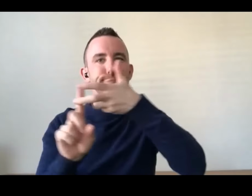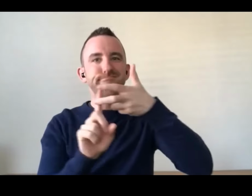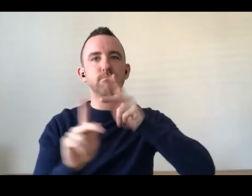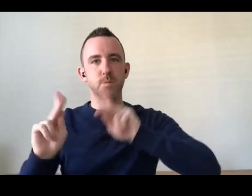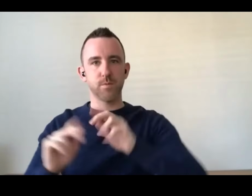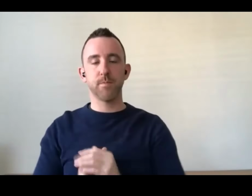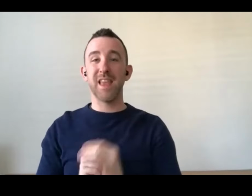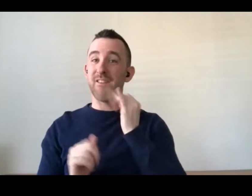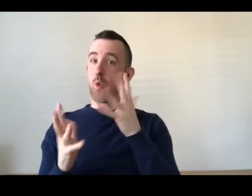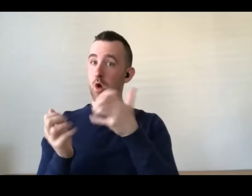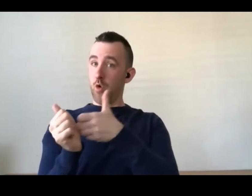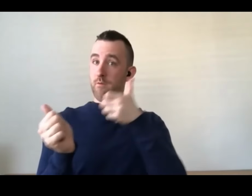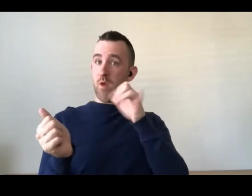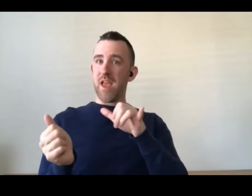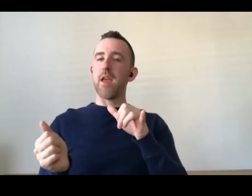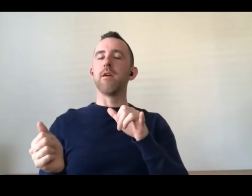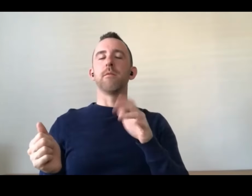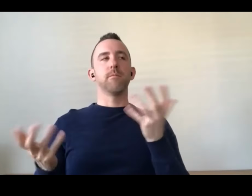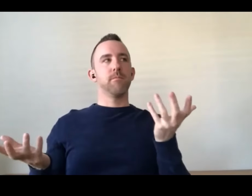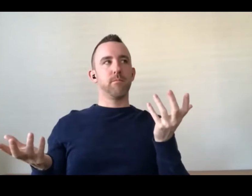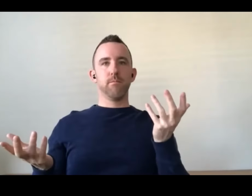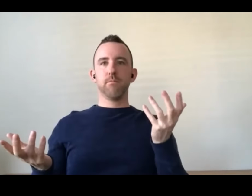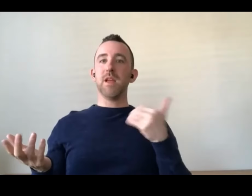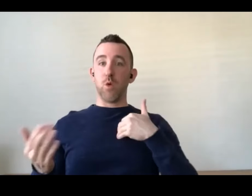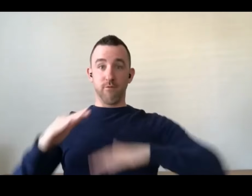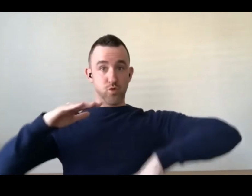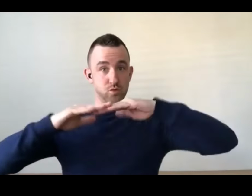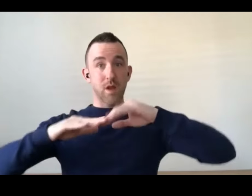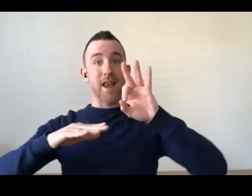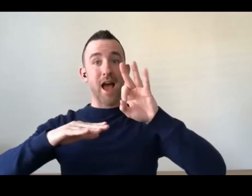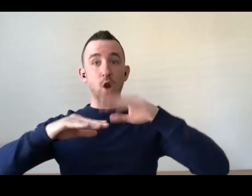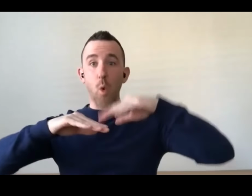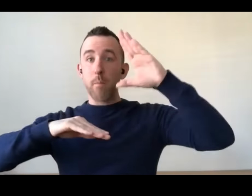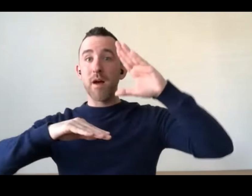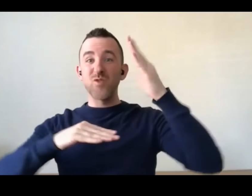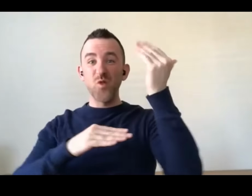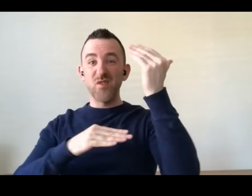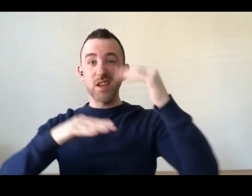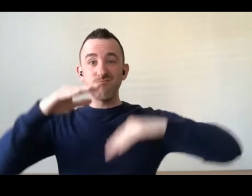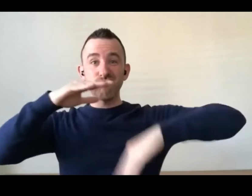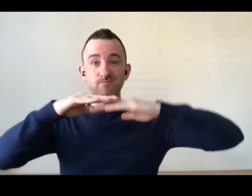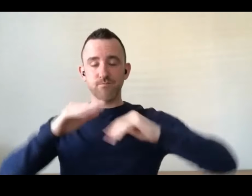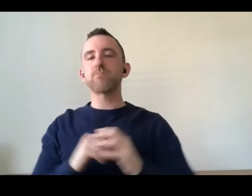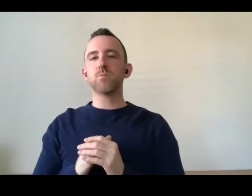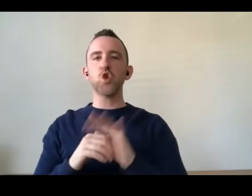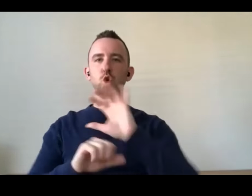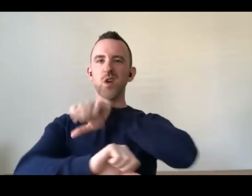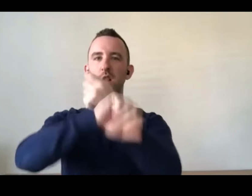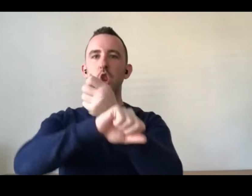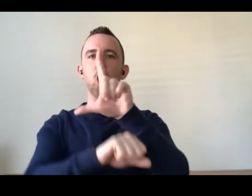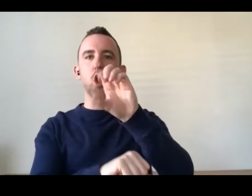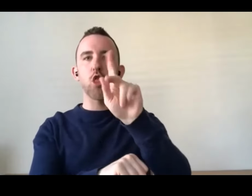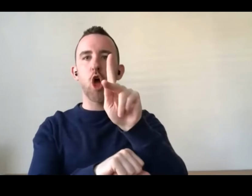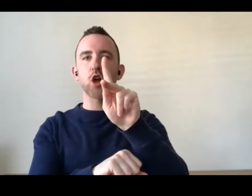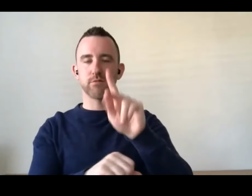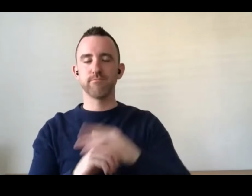you want to avoid this and you reach 9 players or above, you can lock your team. That tool is part of